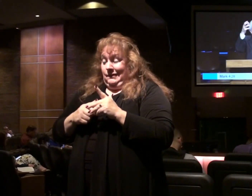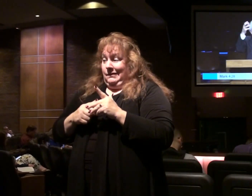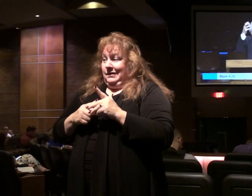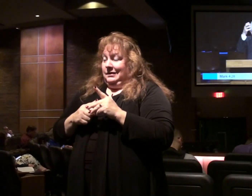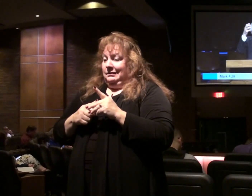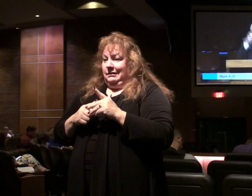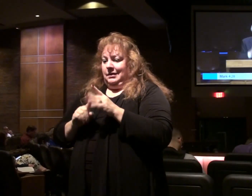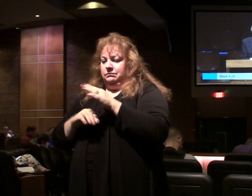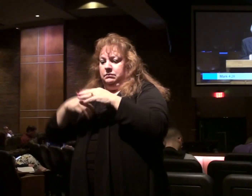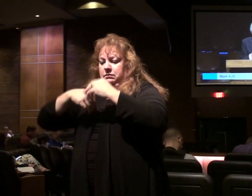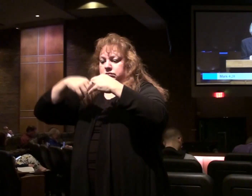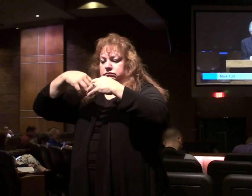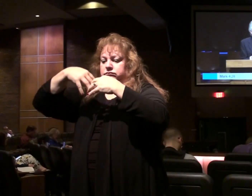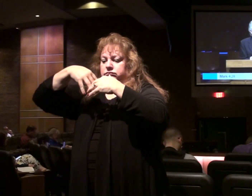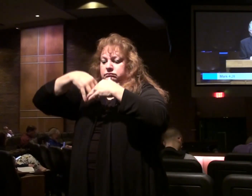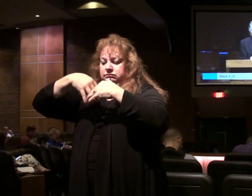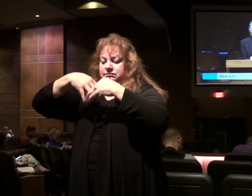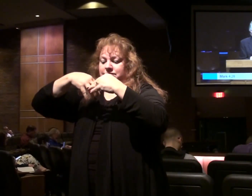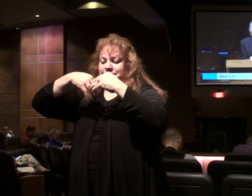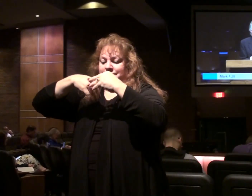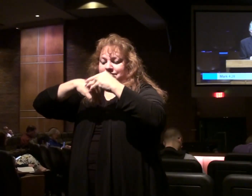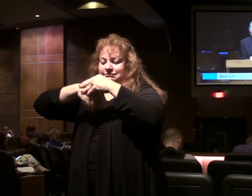produce the plant is in the seed.